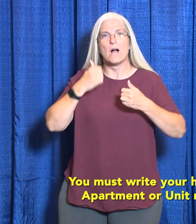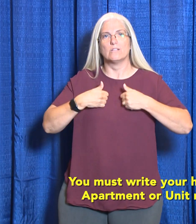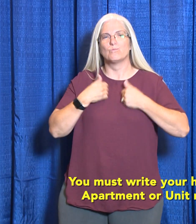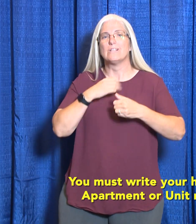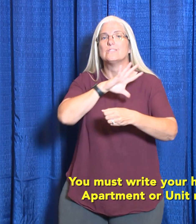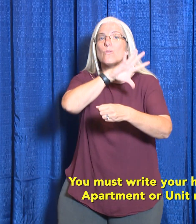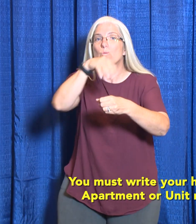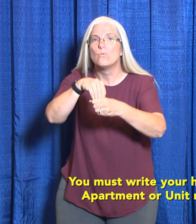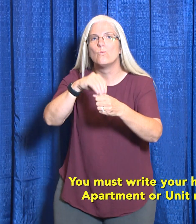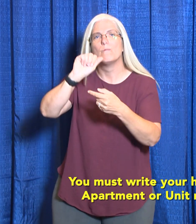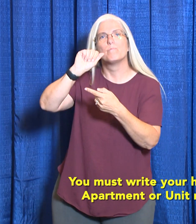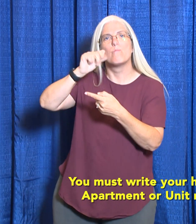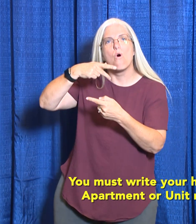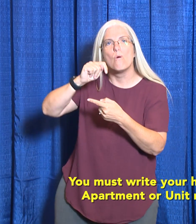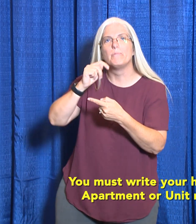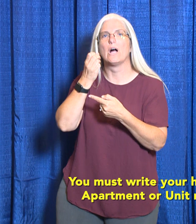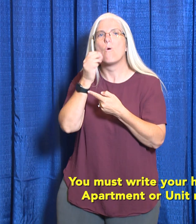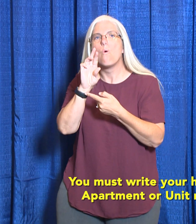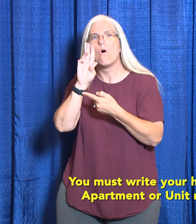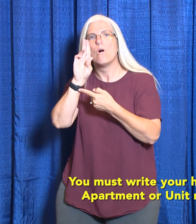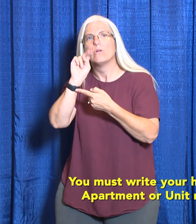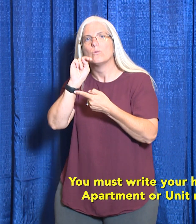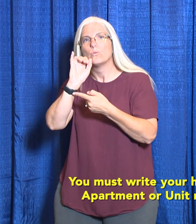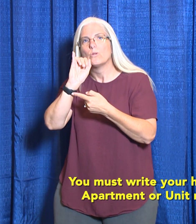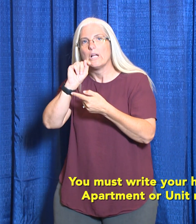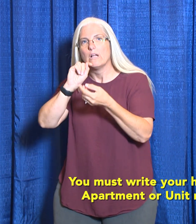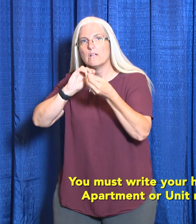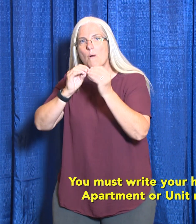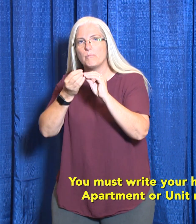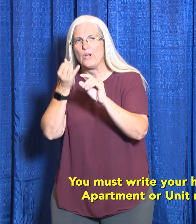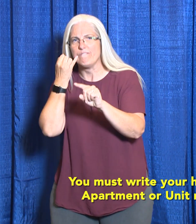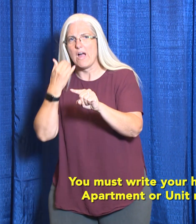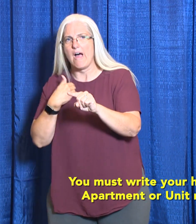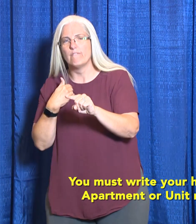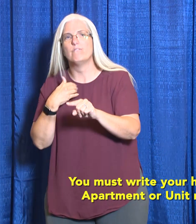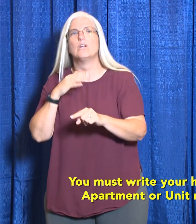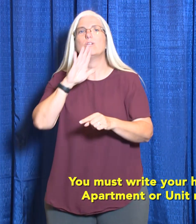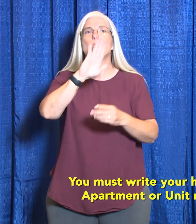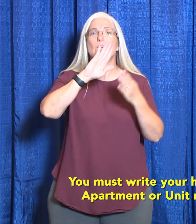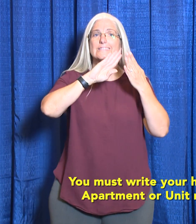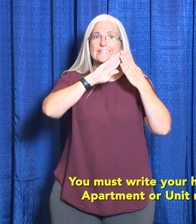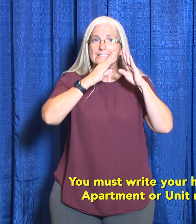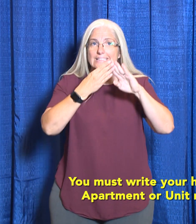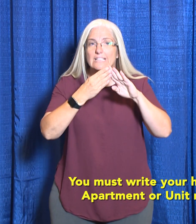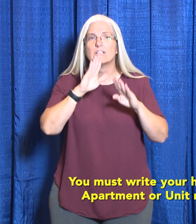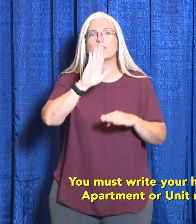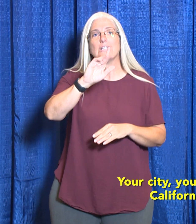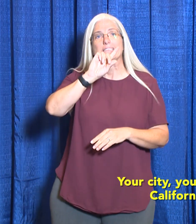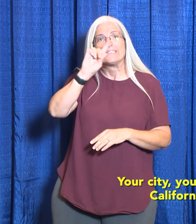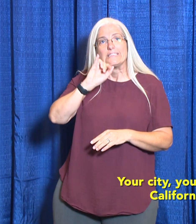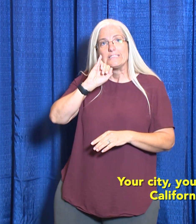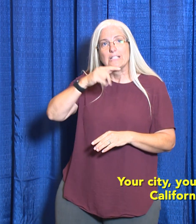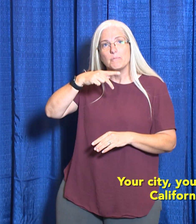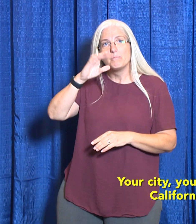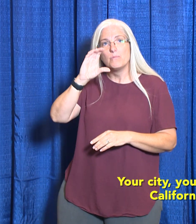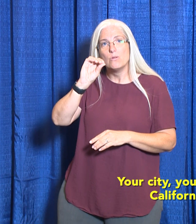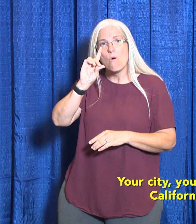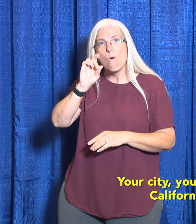home address, including apartment or unit number if applicable, your city, your zip code, and California